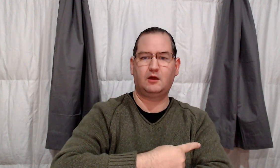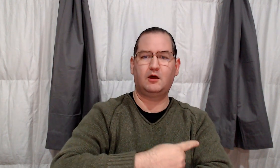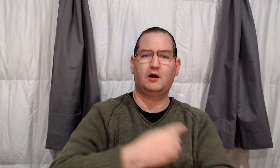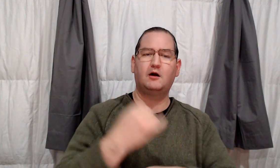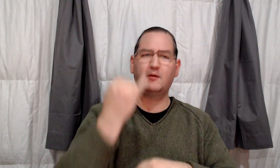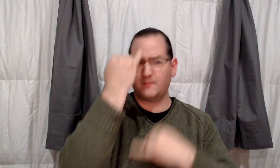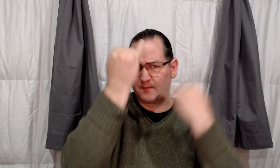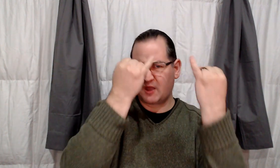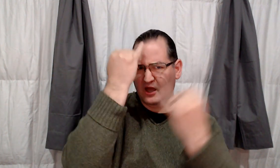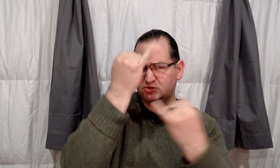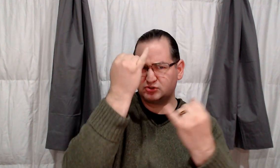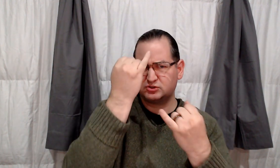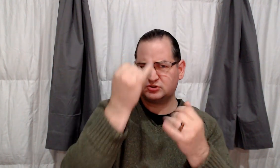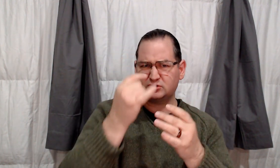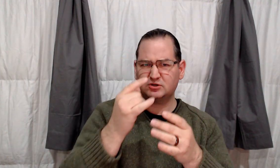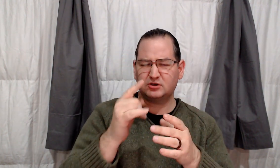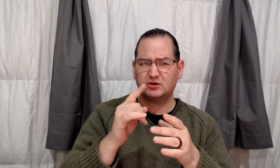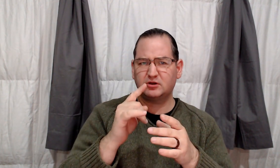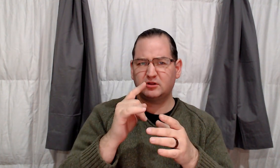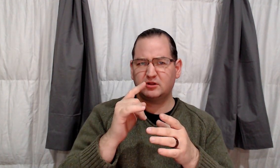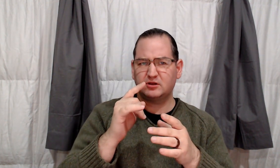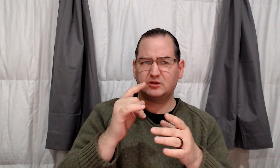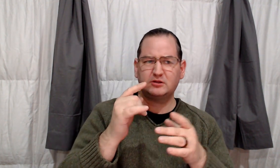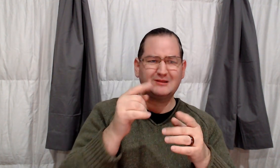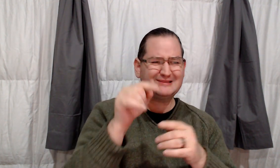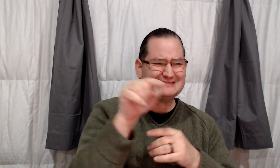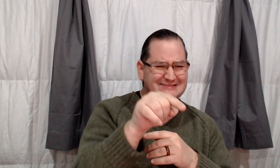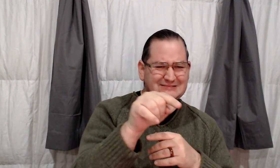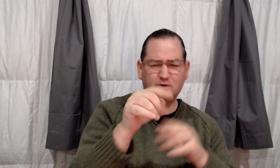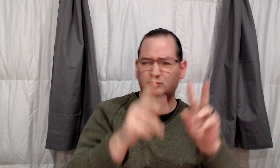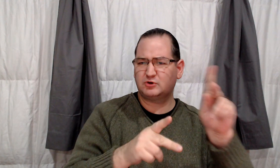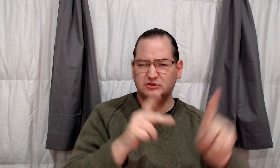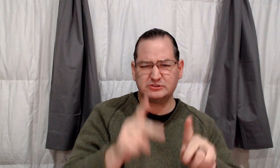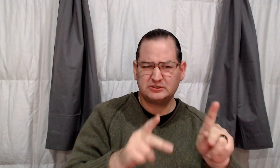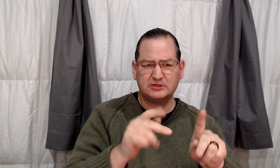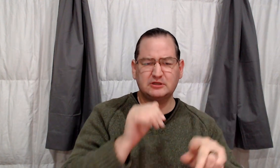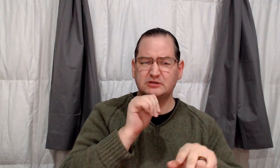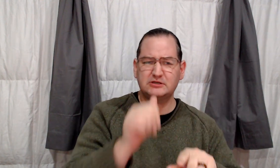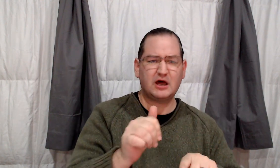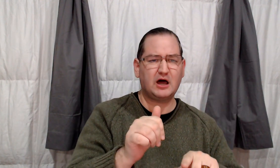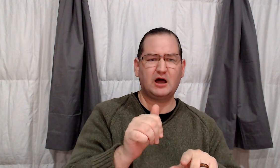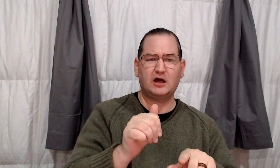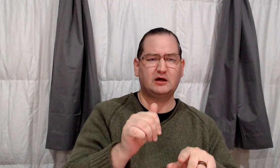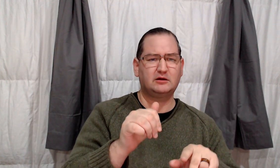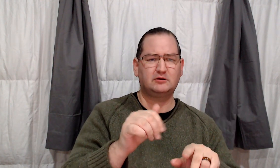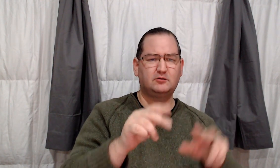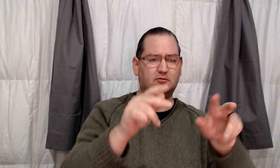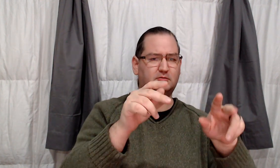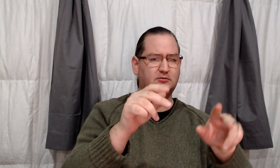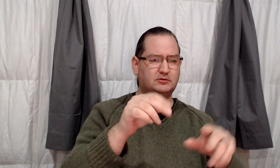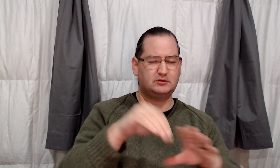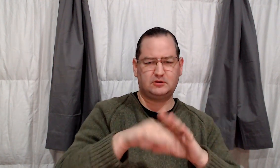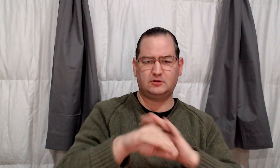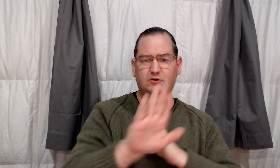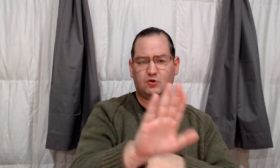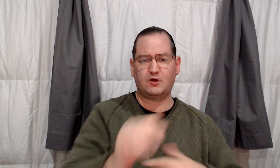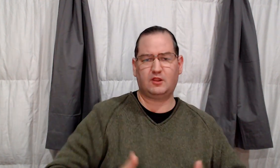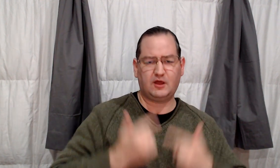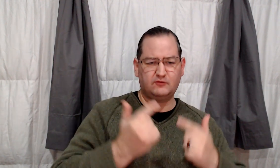that person in your life, then I have no doubt they feel the same way about you. And the chances are that their